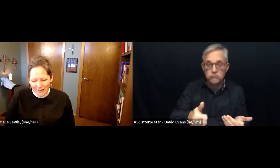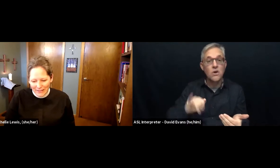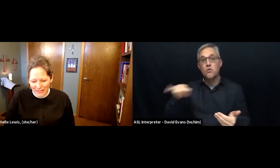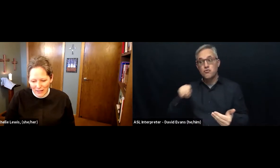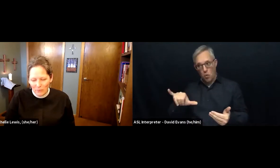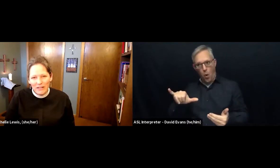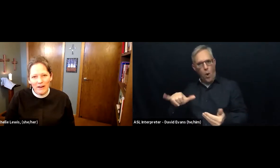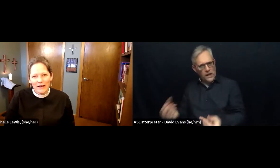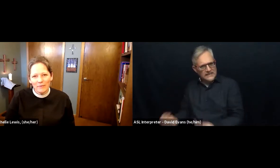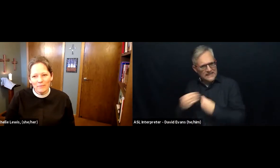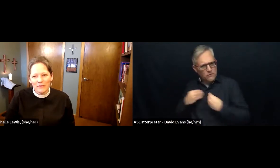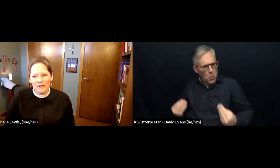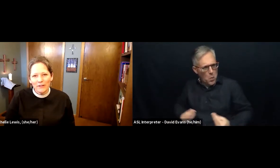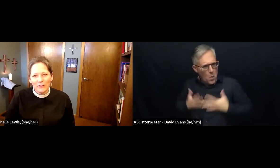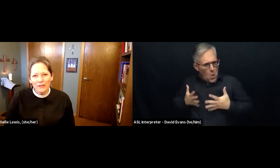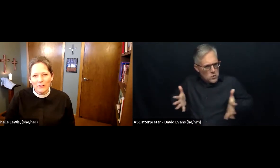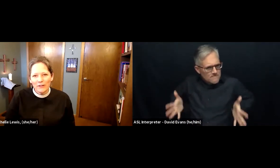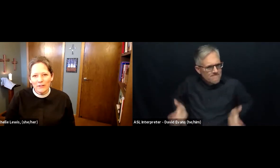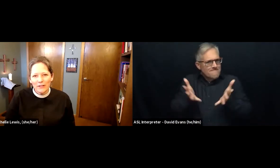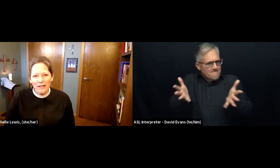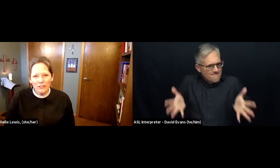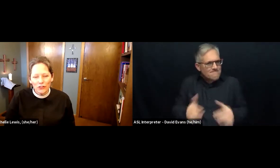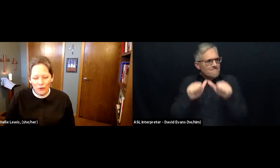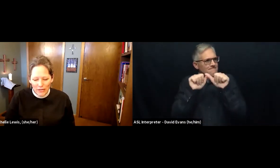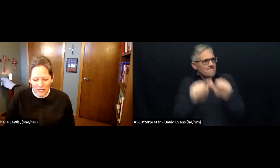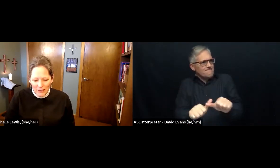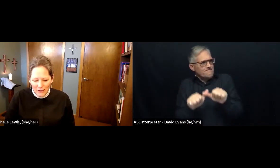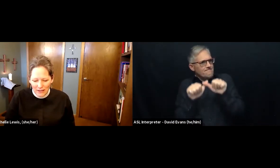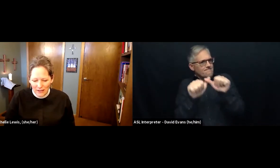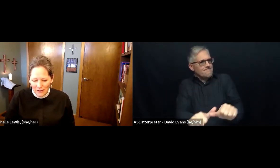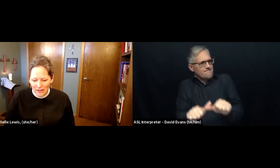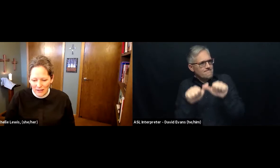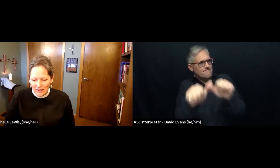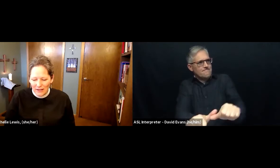And at the same time, that joy